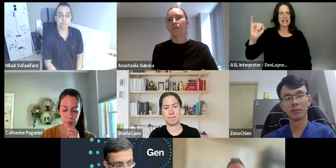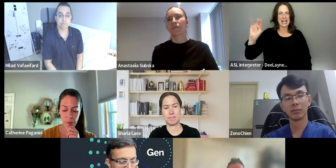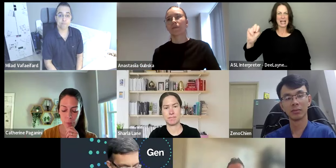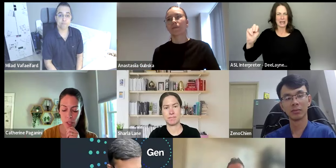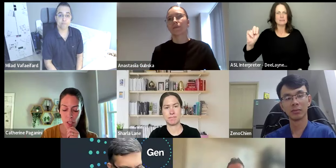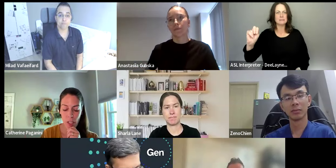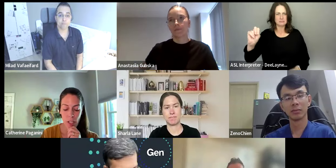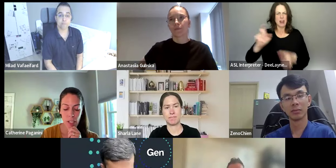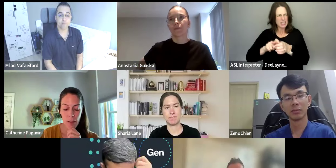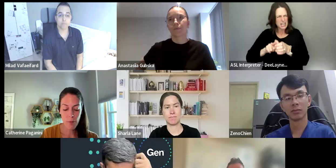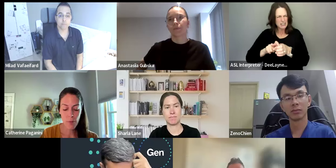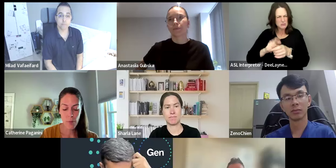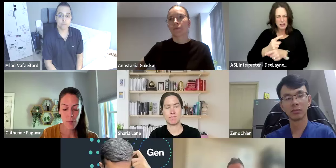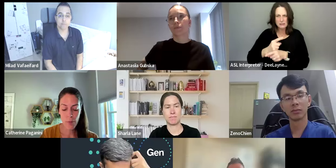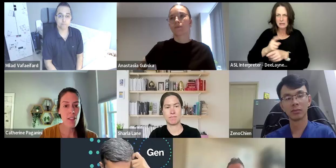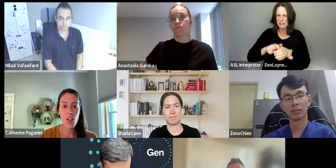on